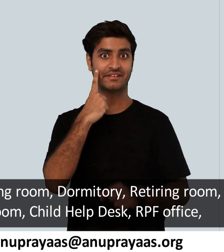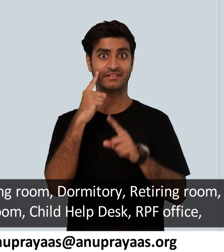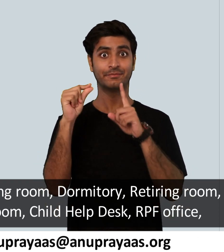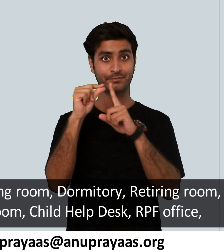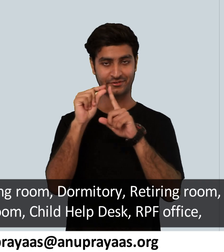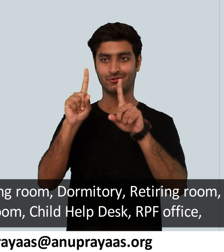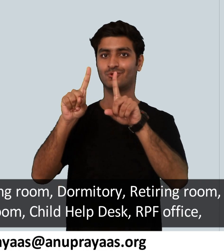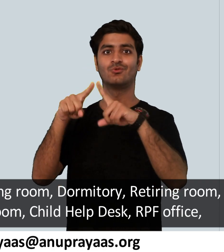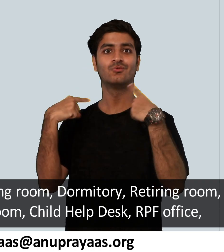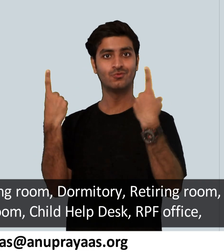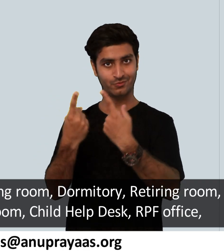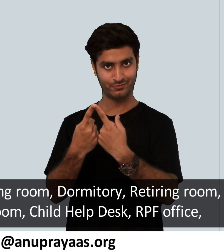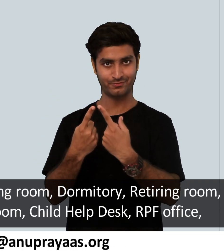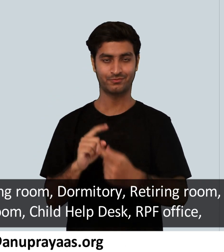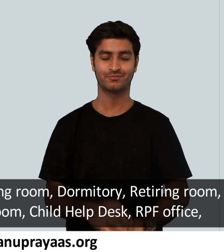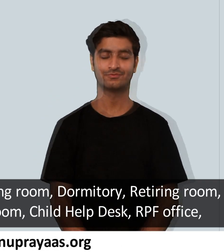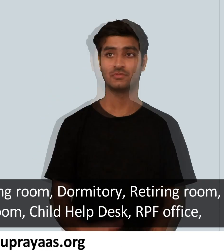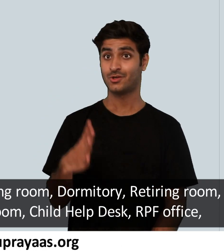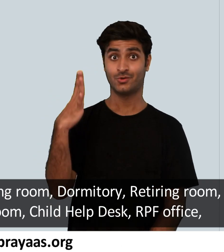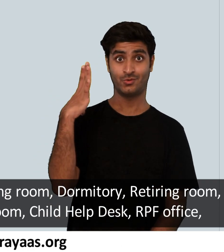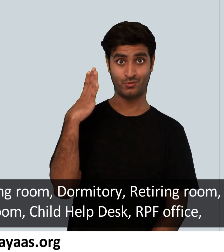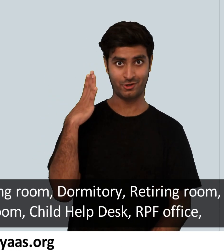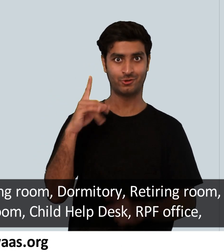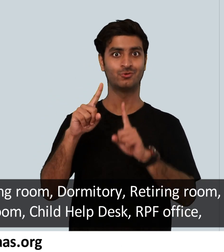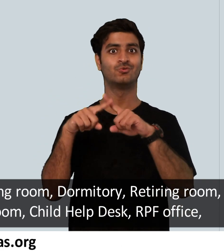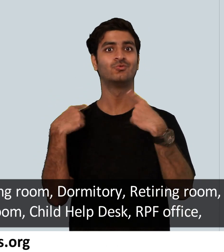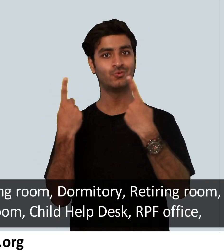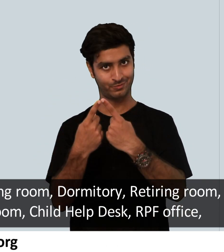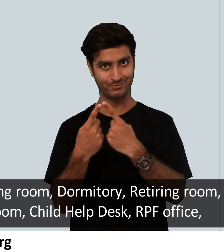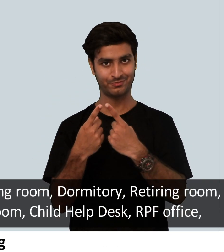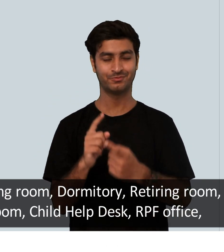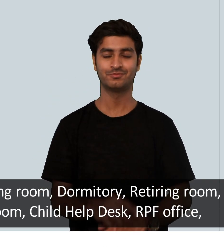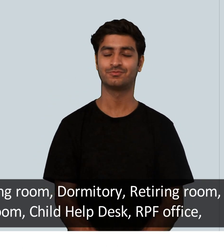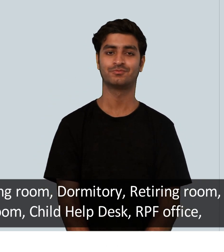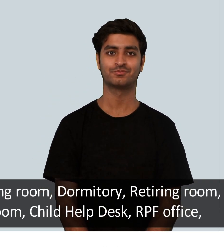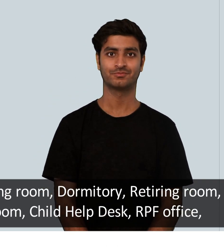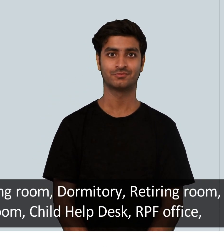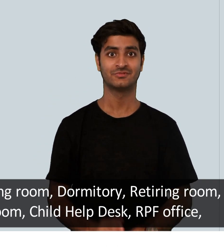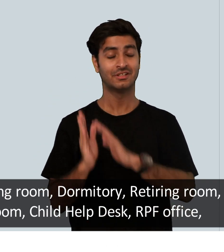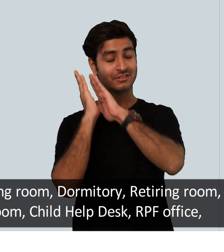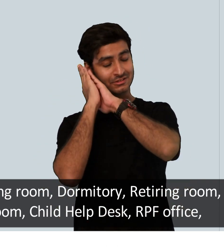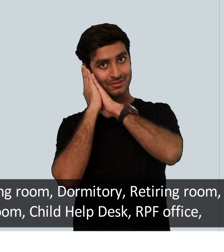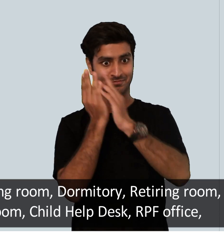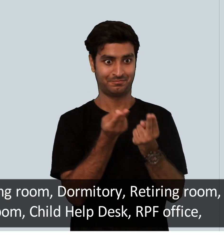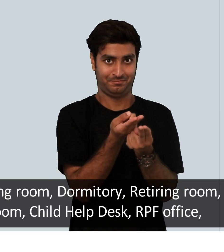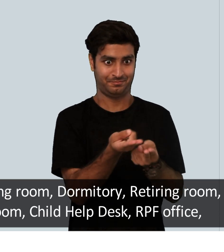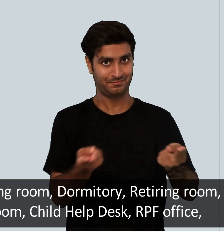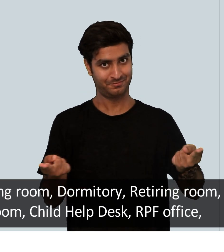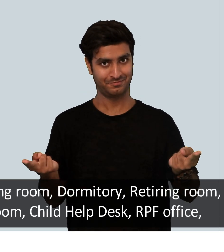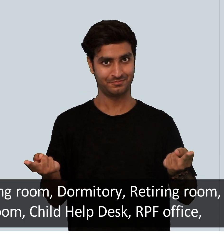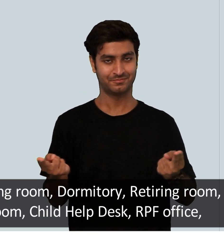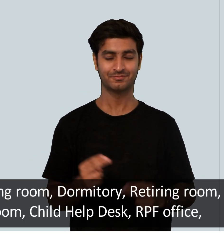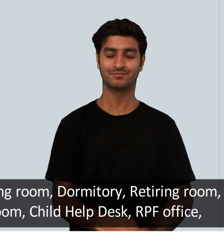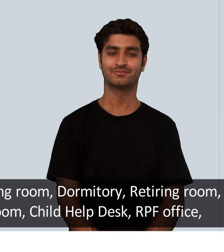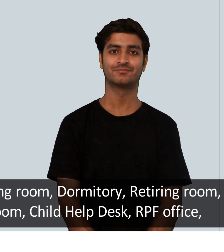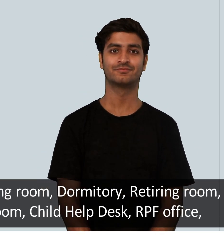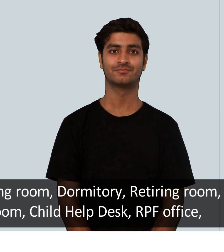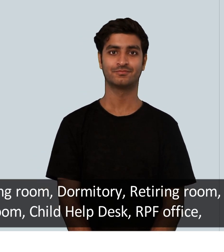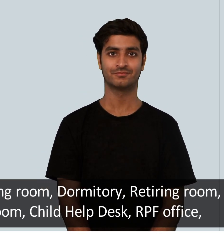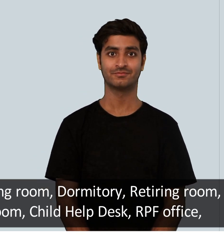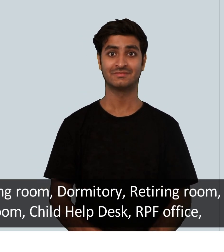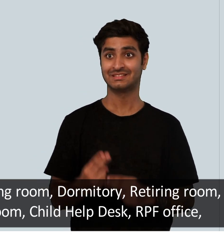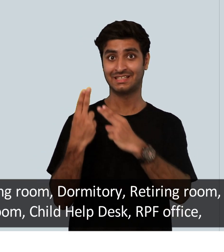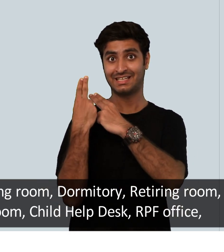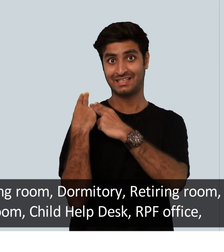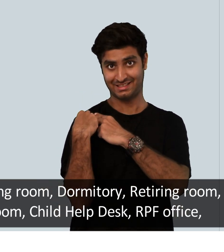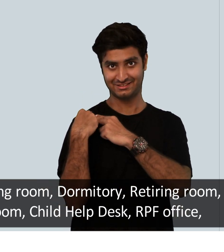child help desk, RPF office, station master office, parcel office, chief ticket inspector